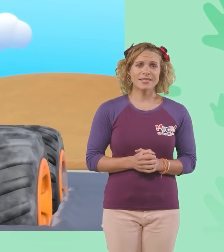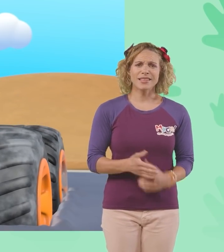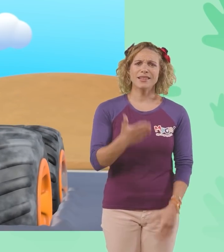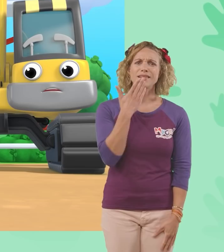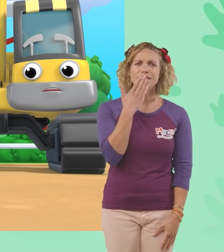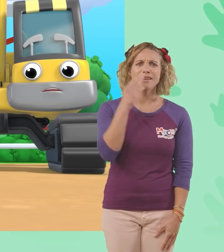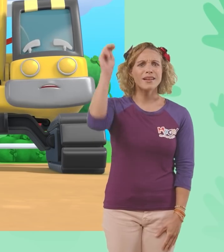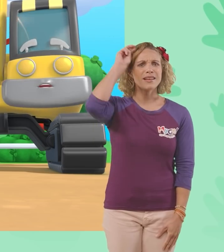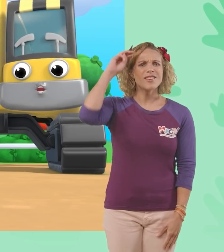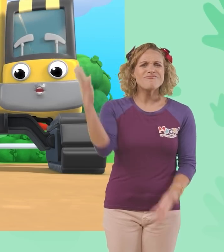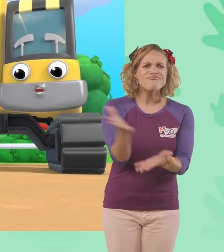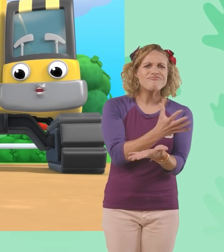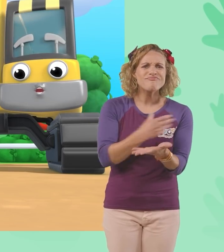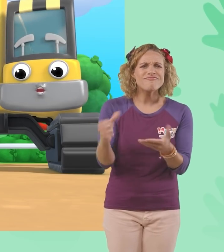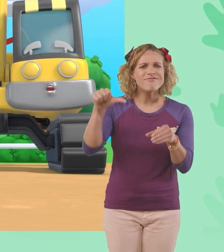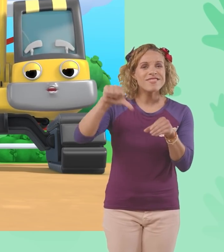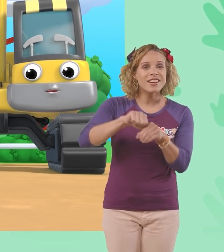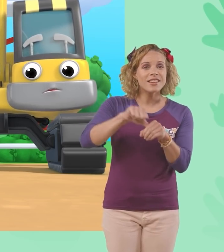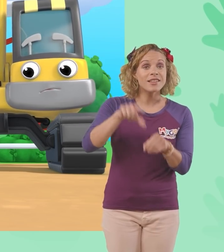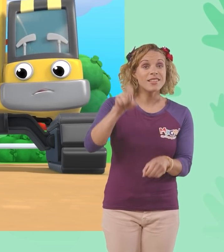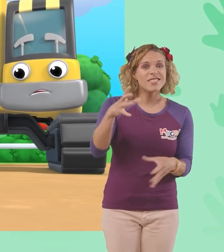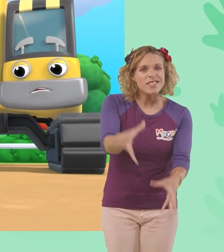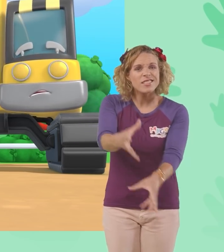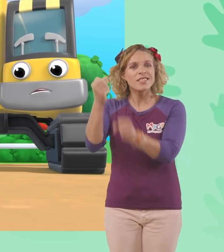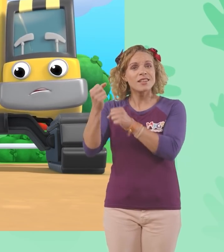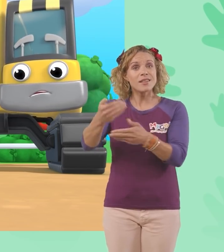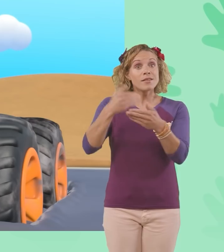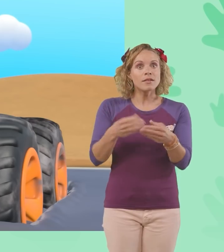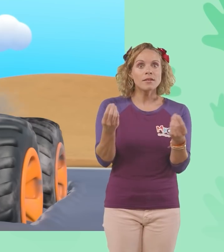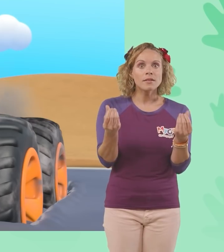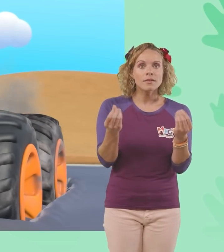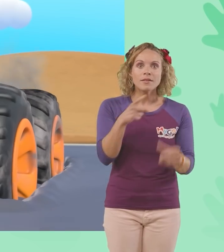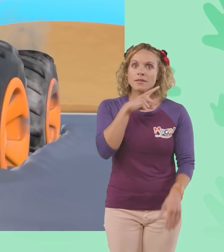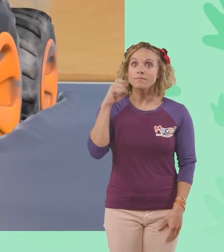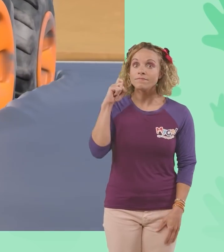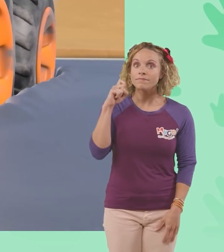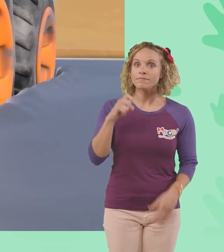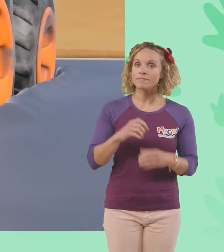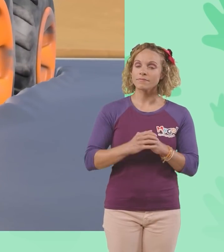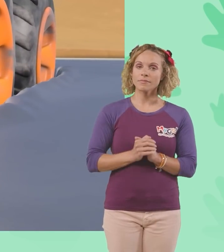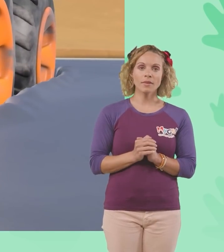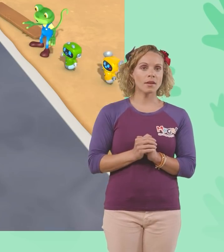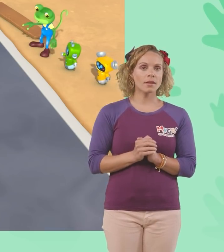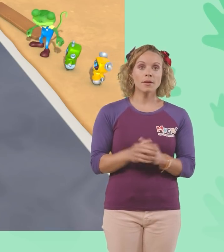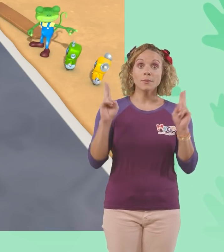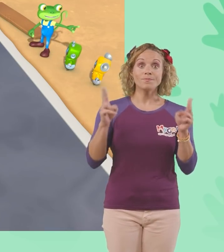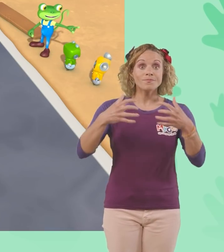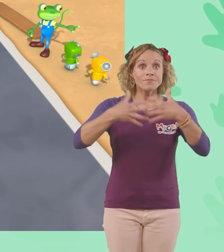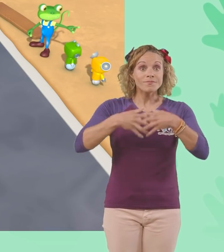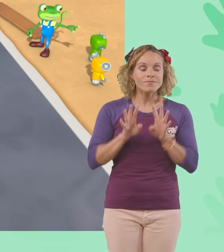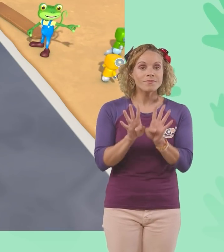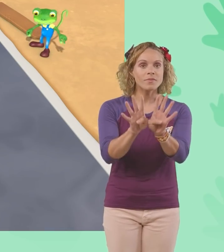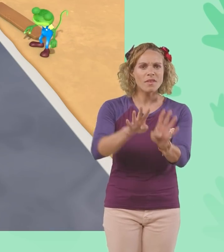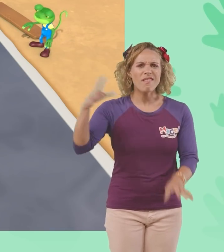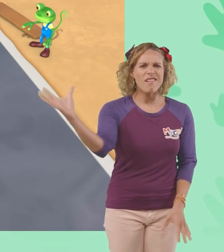Oh no, Max has run out of fuel. We've got to get him out before that concrete dries. Quick,